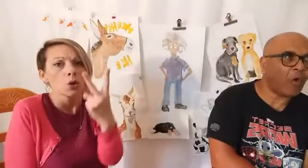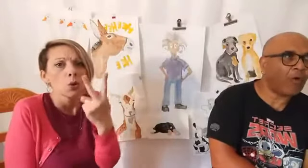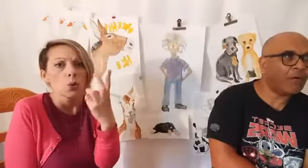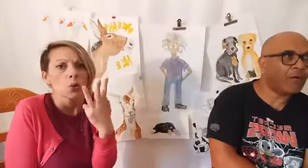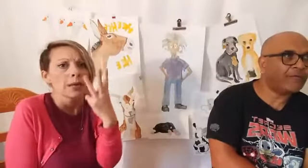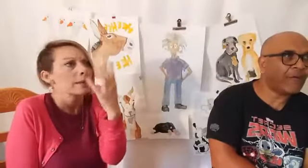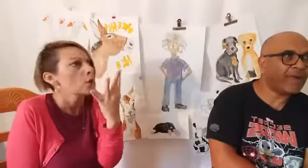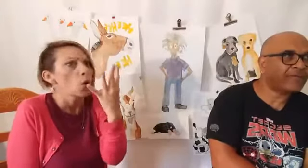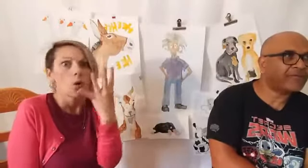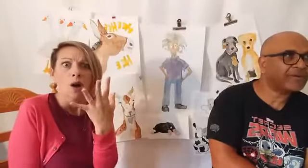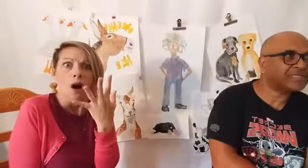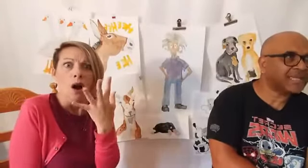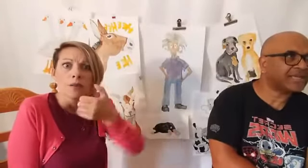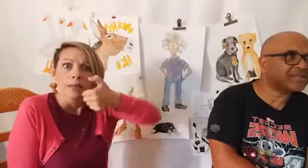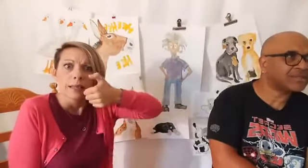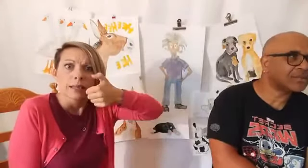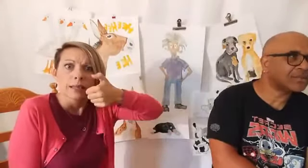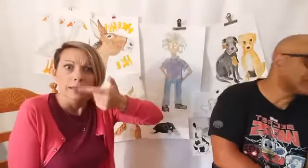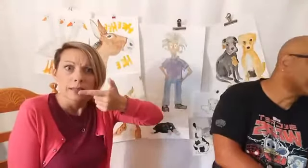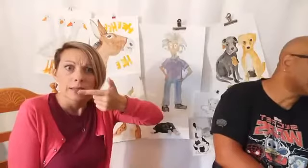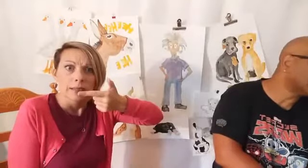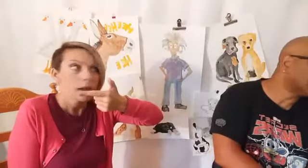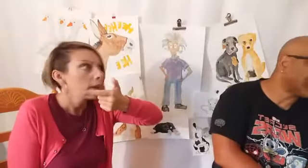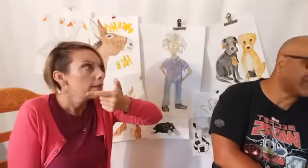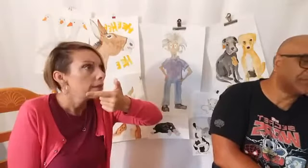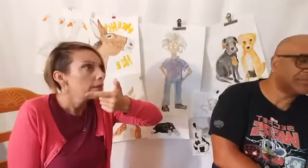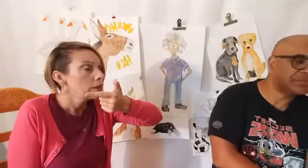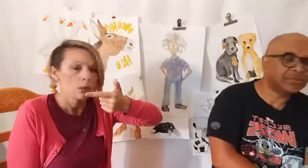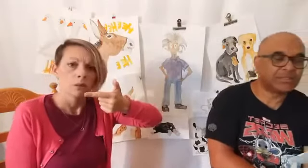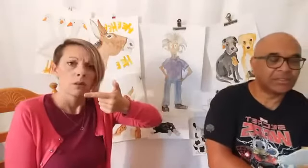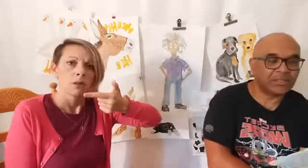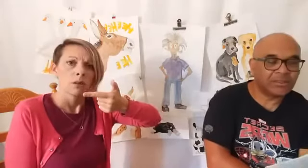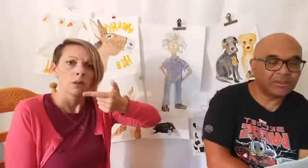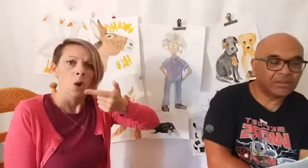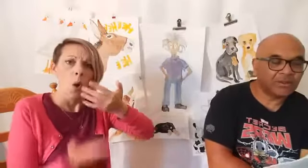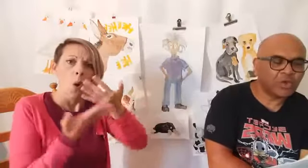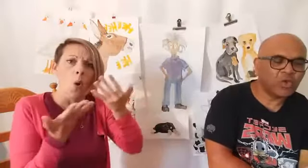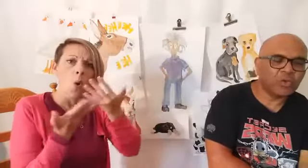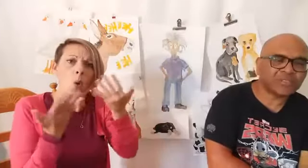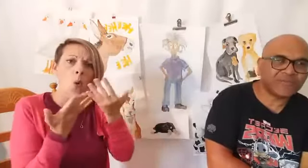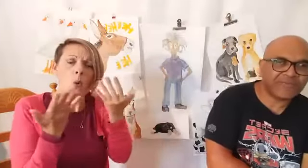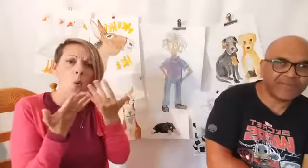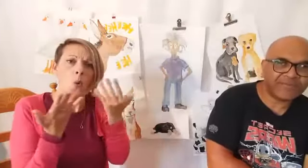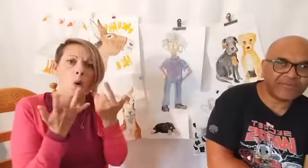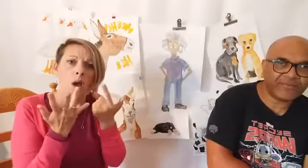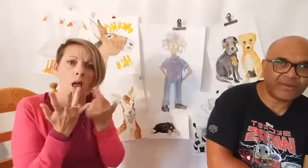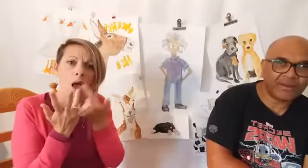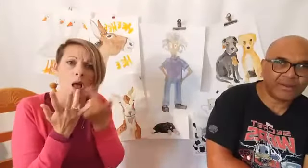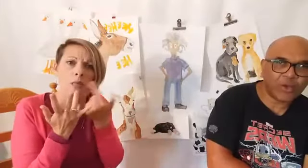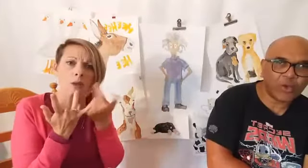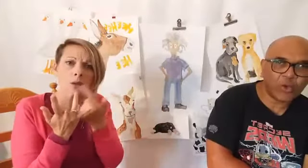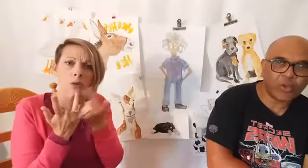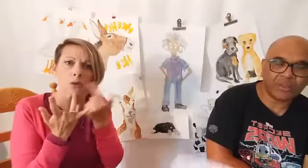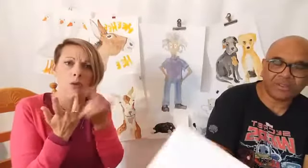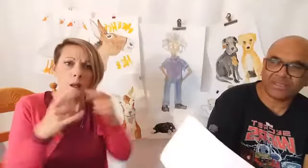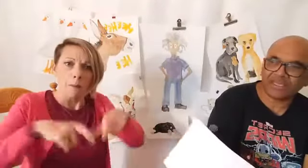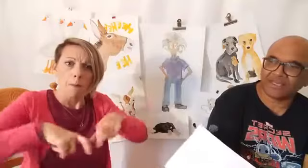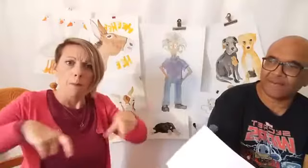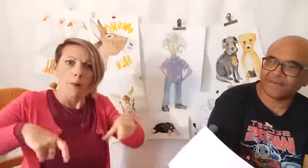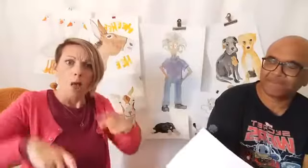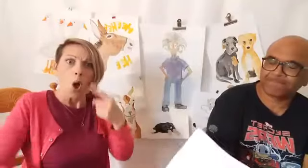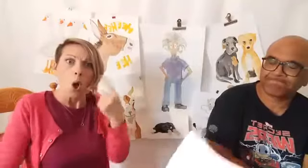4, 5, 6, 7. Who was the thief? Who had done